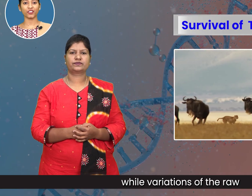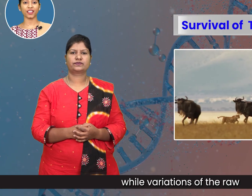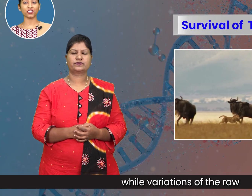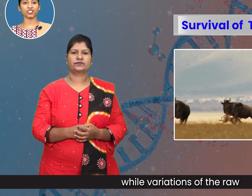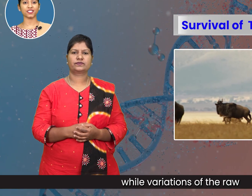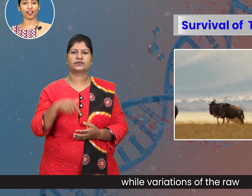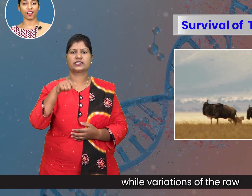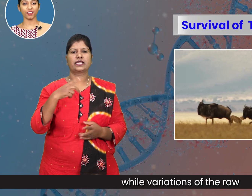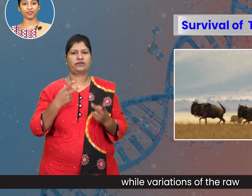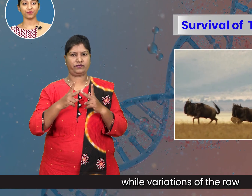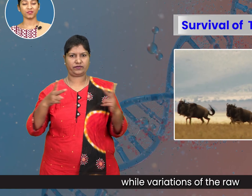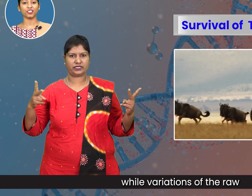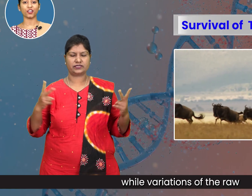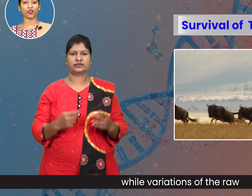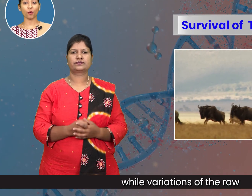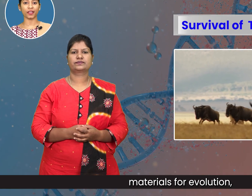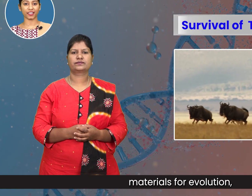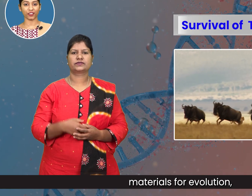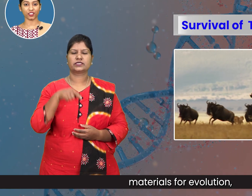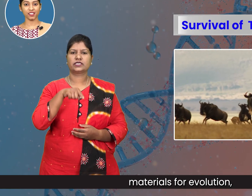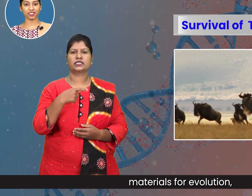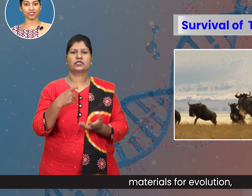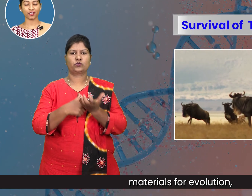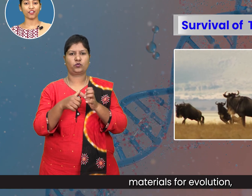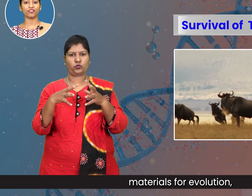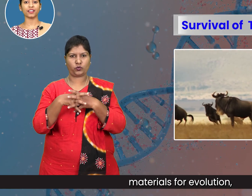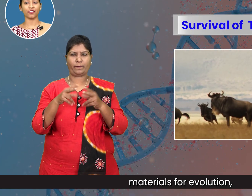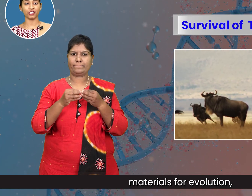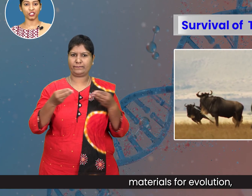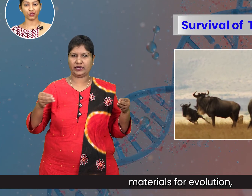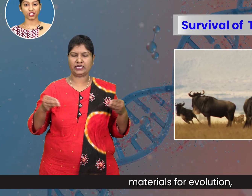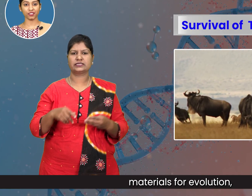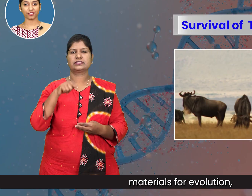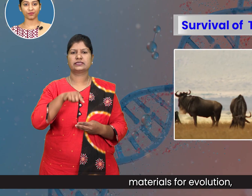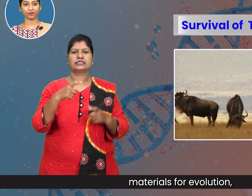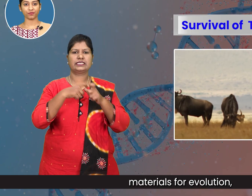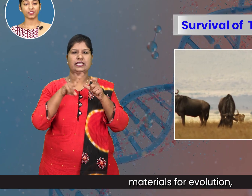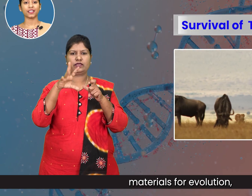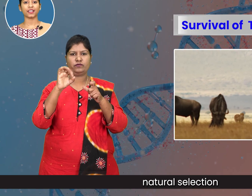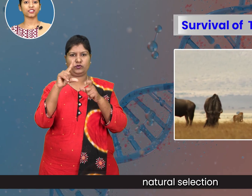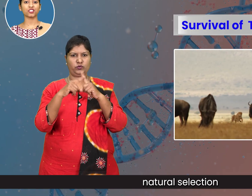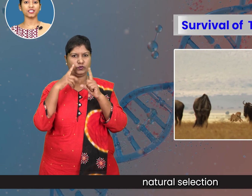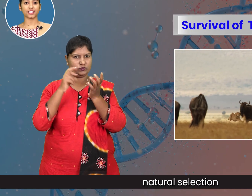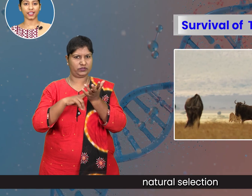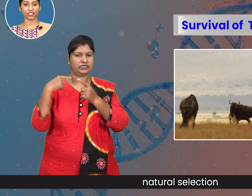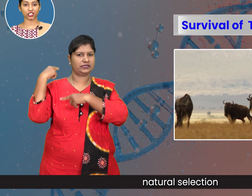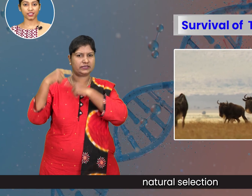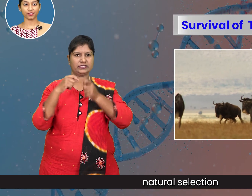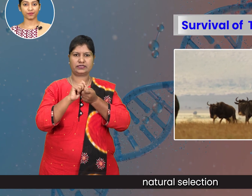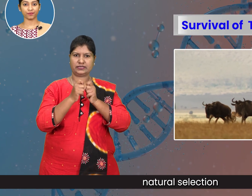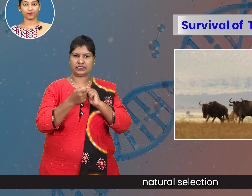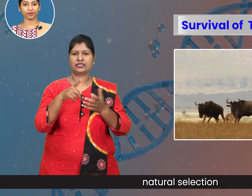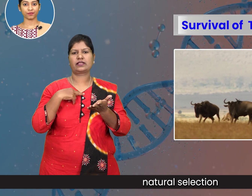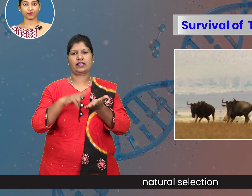while variations are the raw materials for evolution, natural